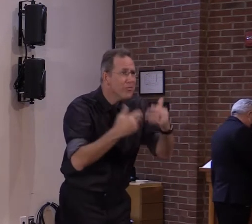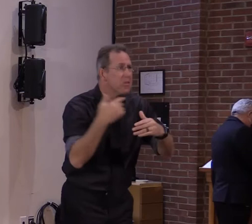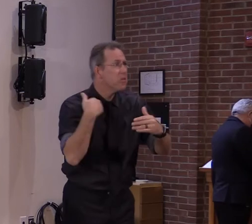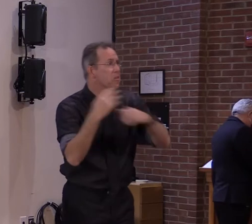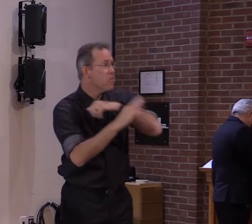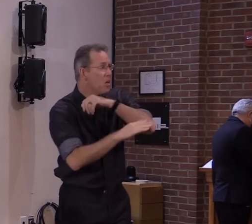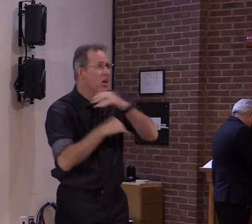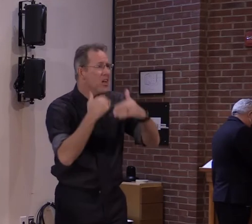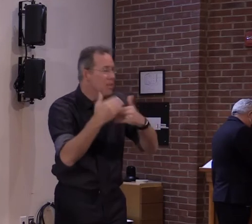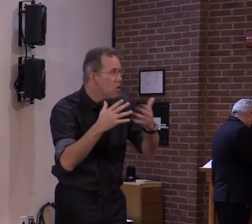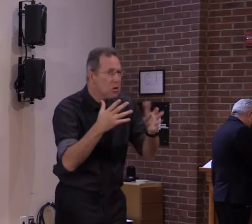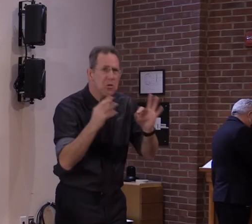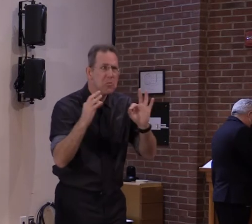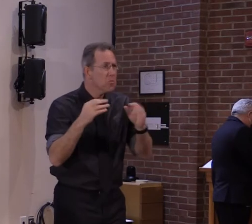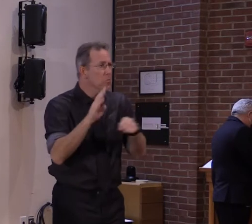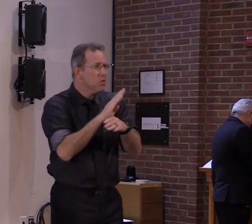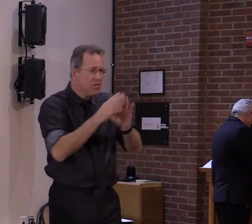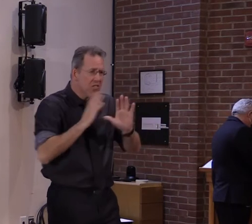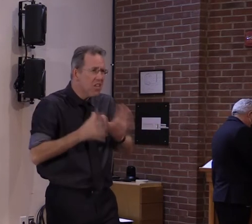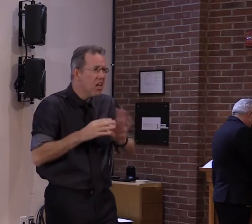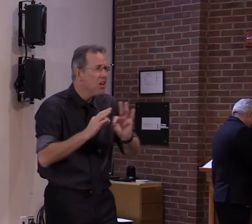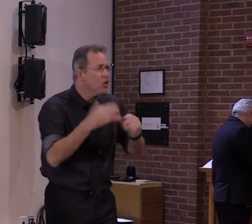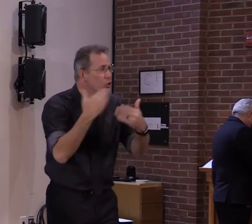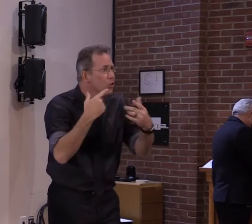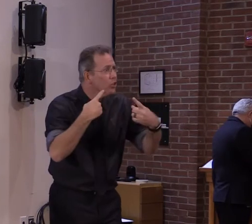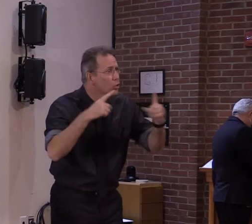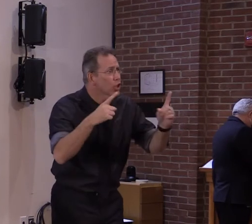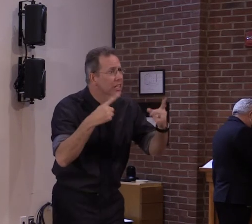little prevalence of the virus.